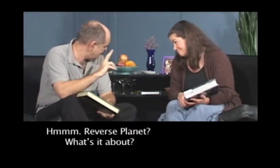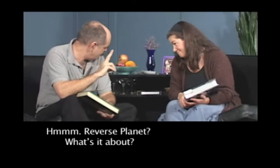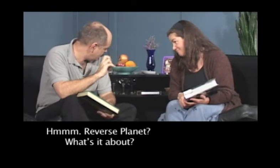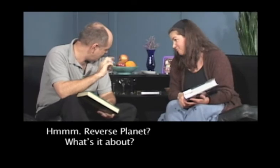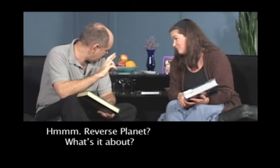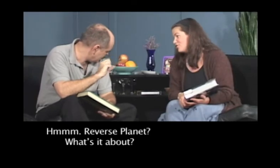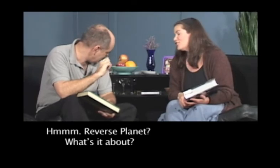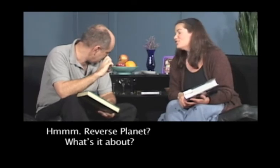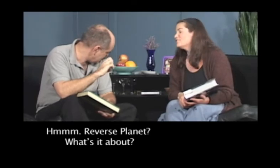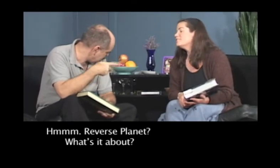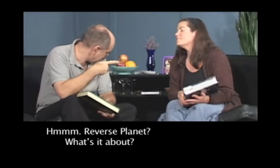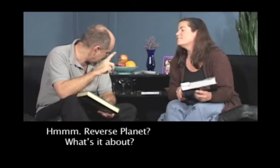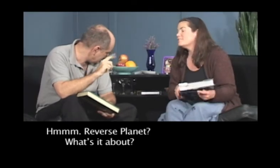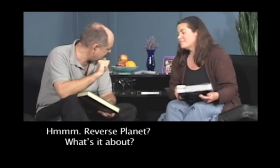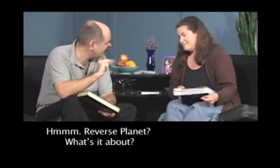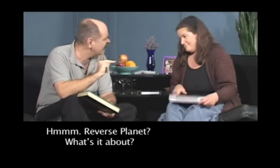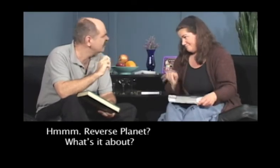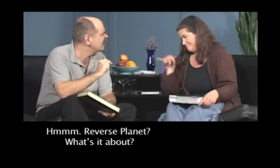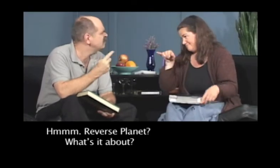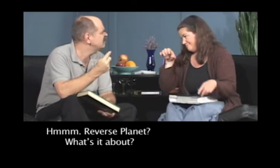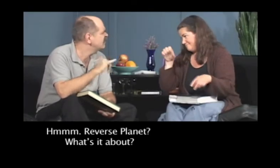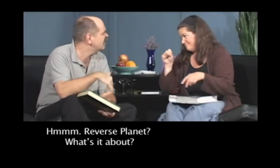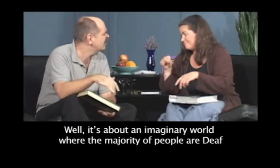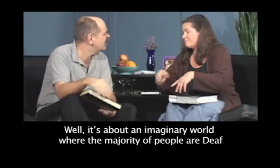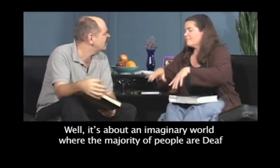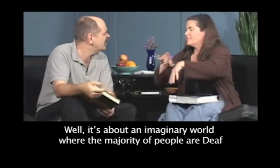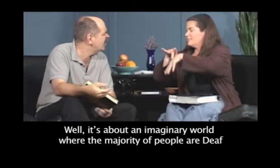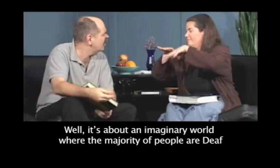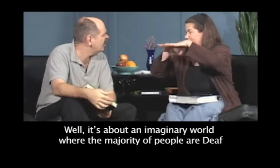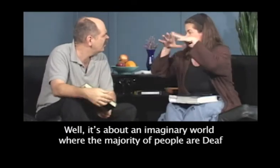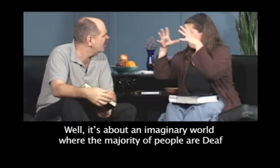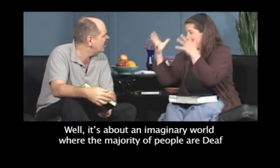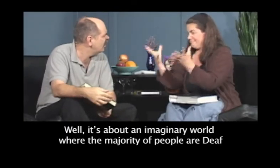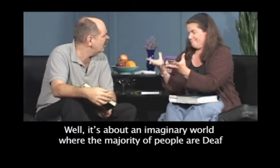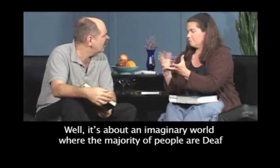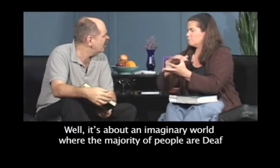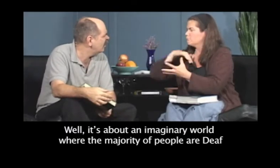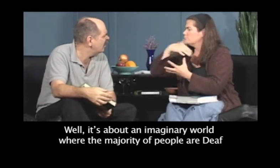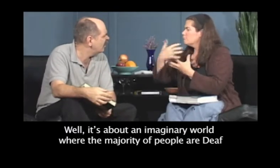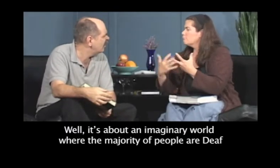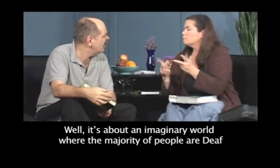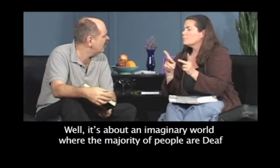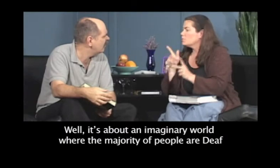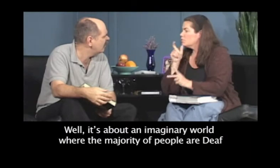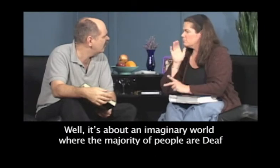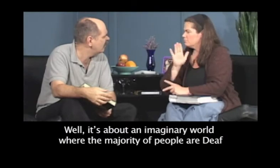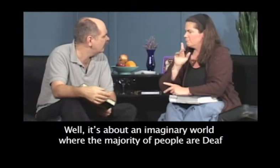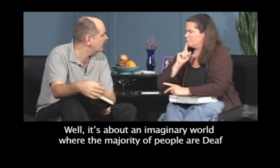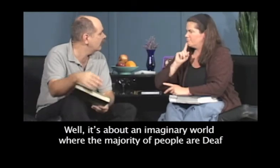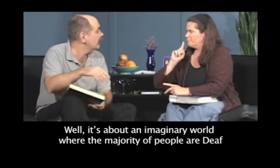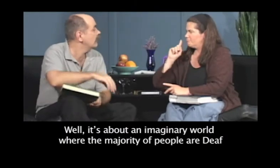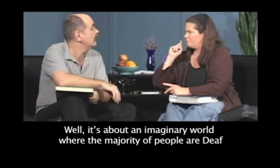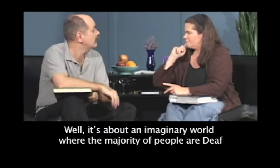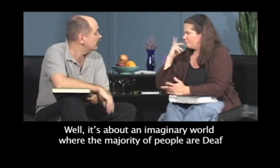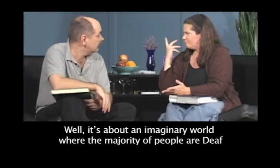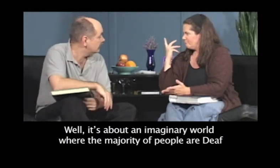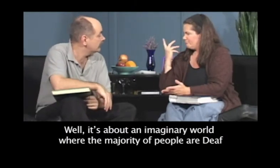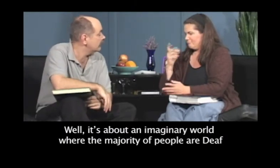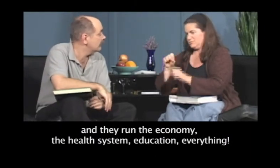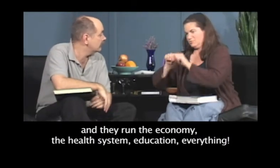Reverse planet. What's it about? Well, it's about an imaginary world where the majority of people are deaf, and they